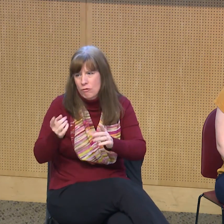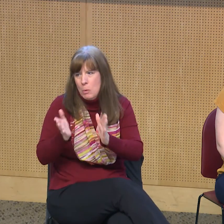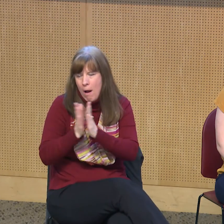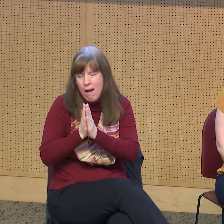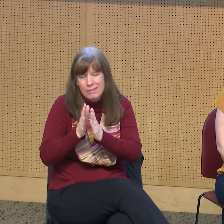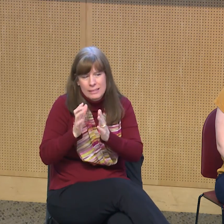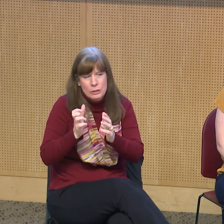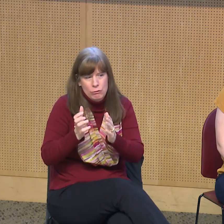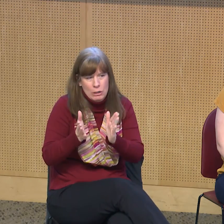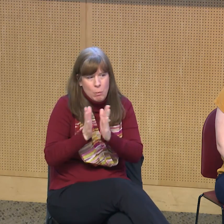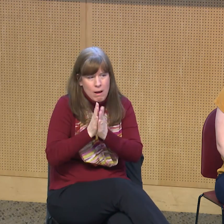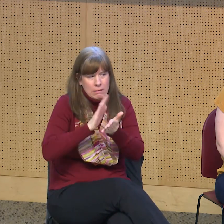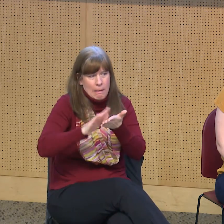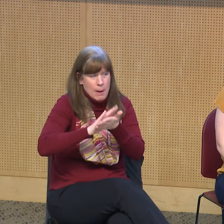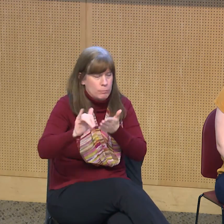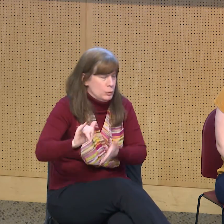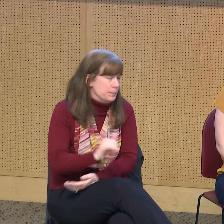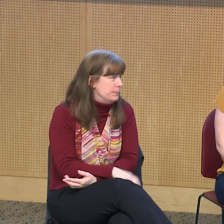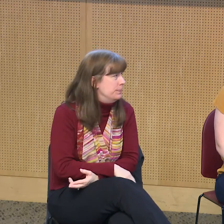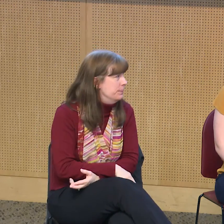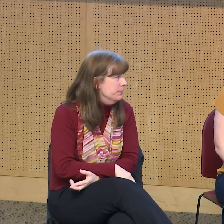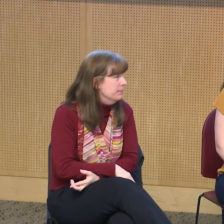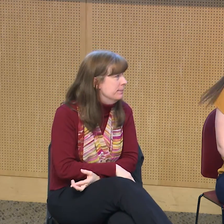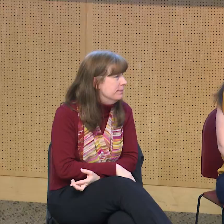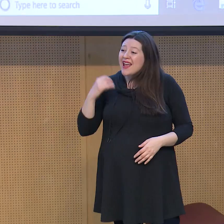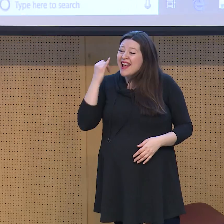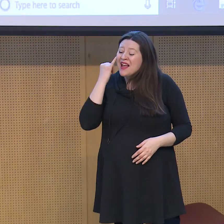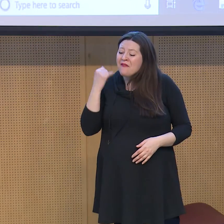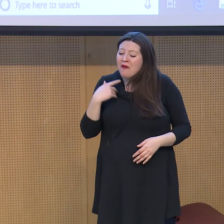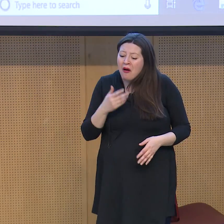you request, you put in a request for cleanup.